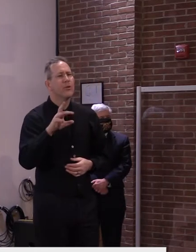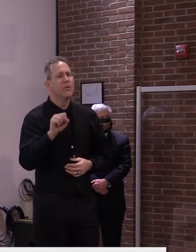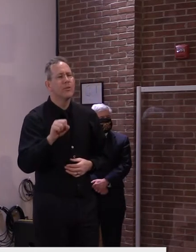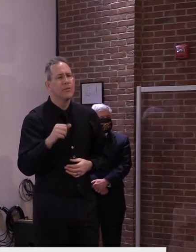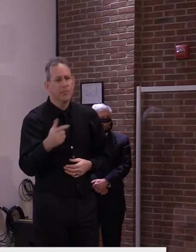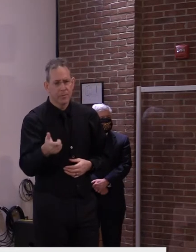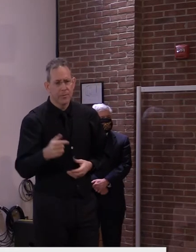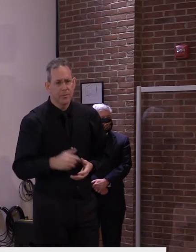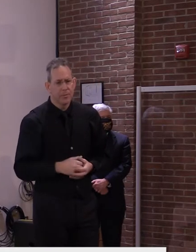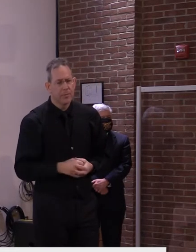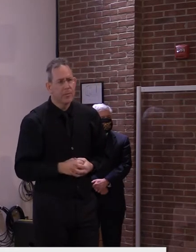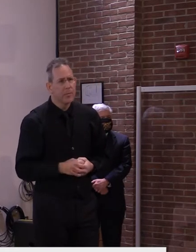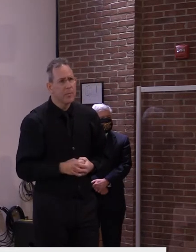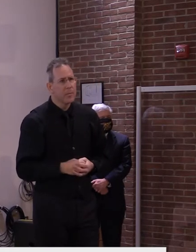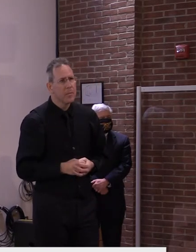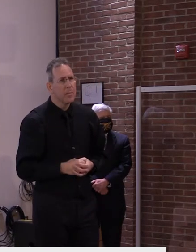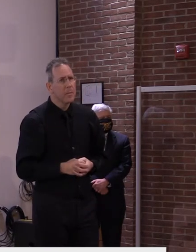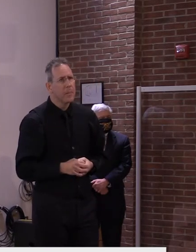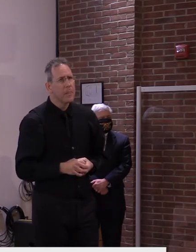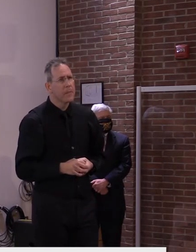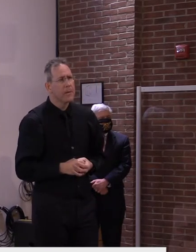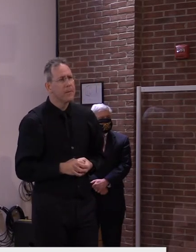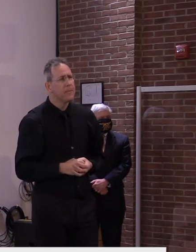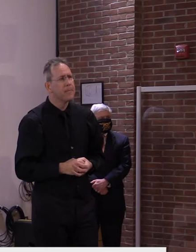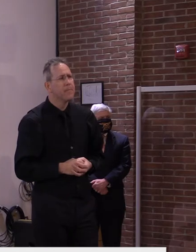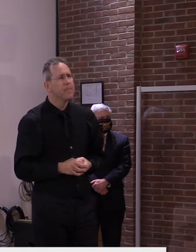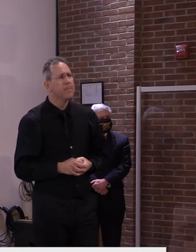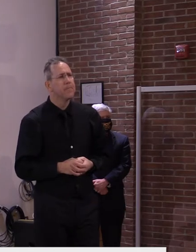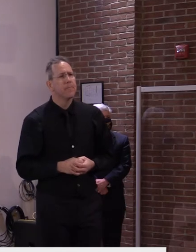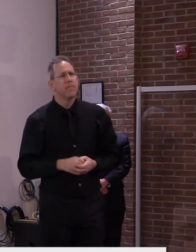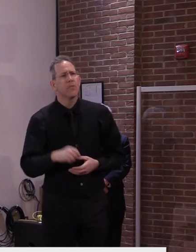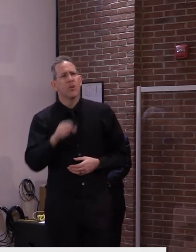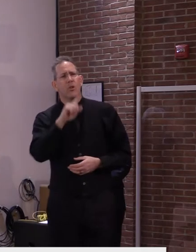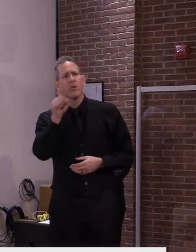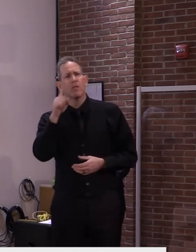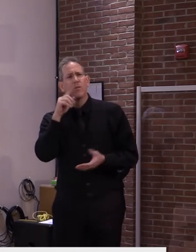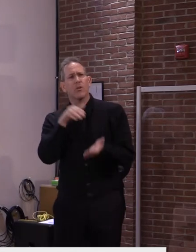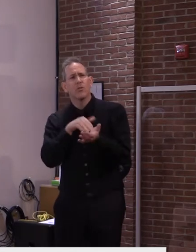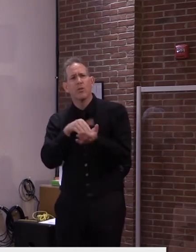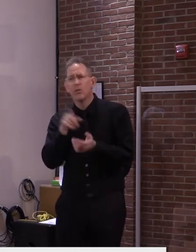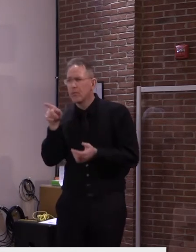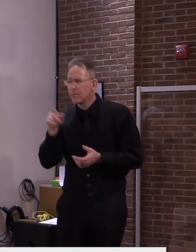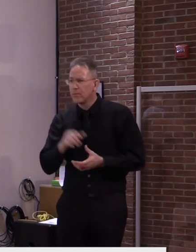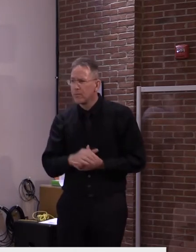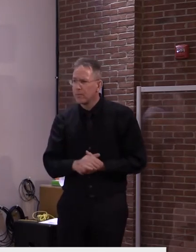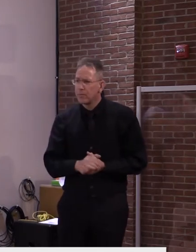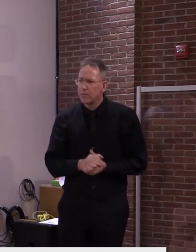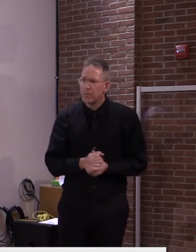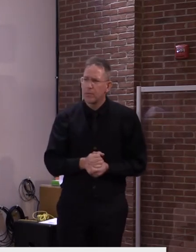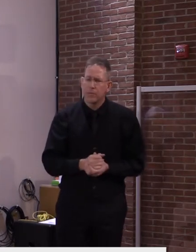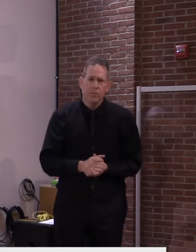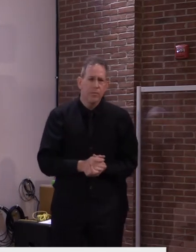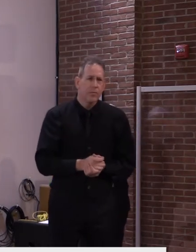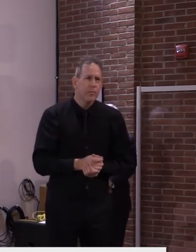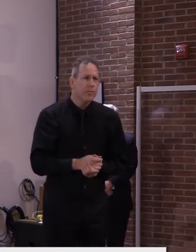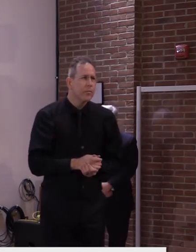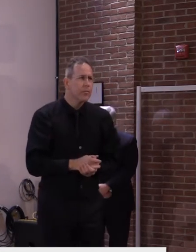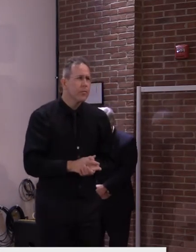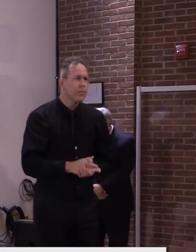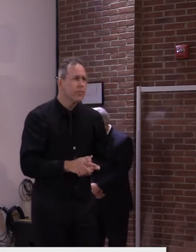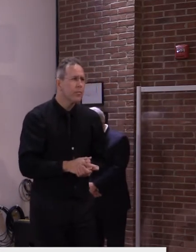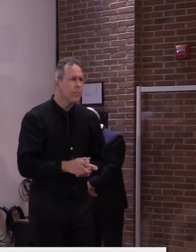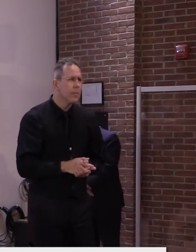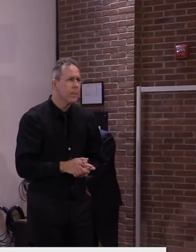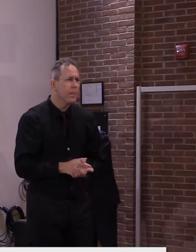Hi, thank you. This is a question for Dr. Levine. With these new variants, more infectious variants, particularly the one